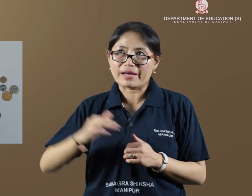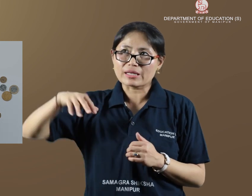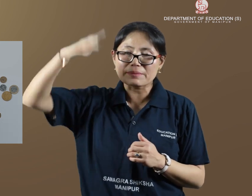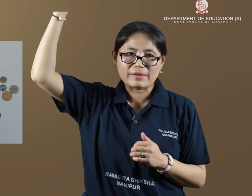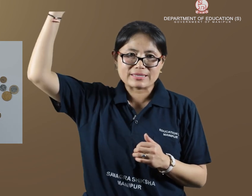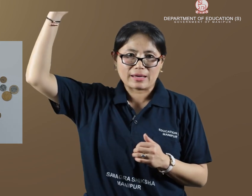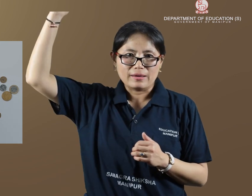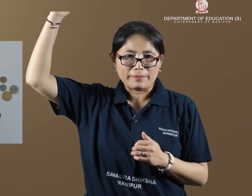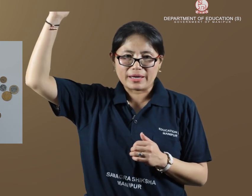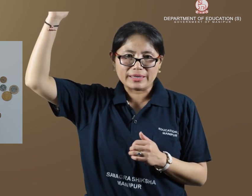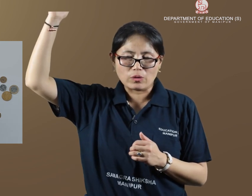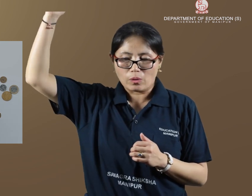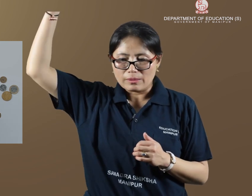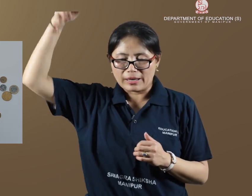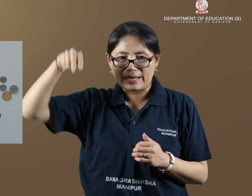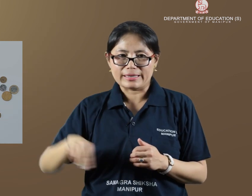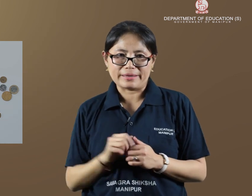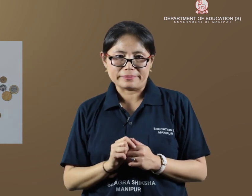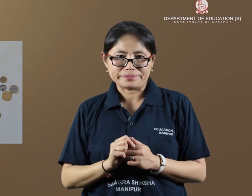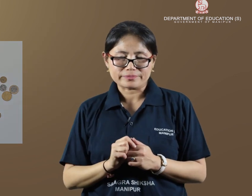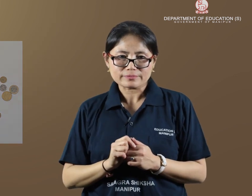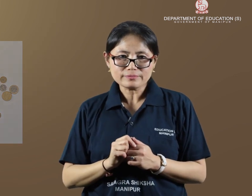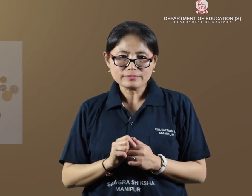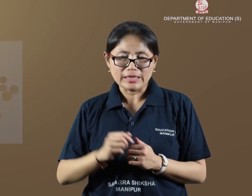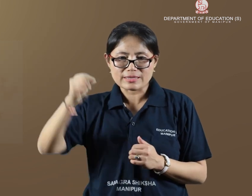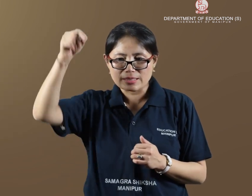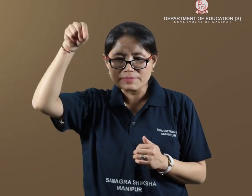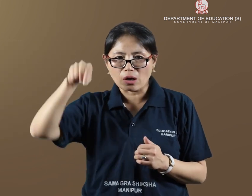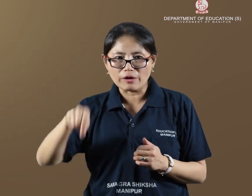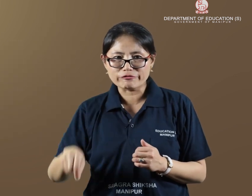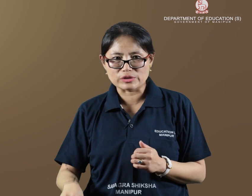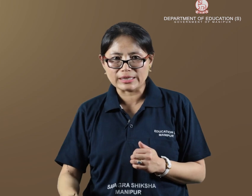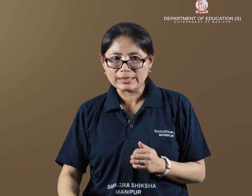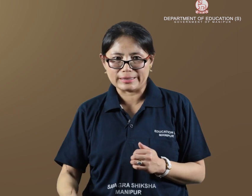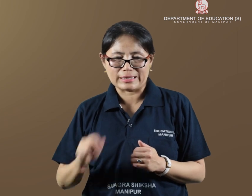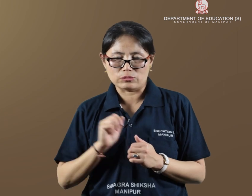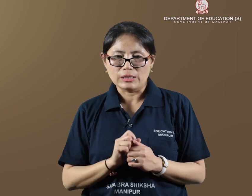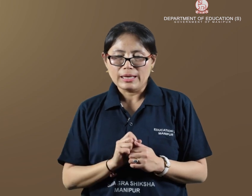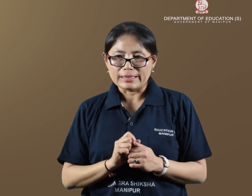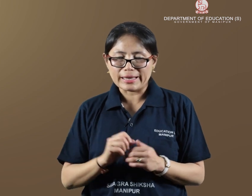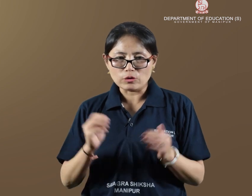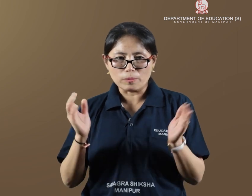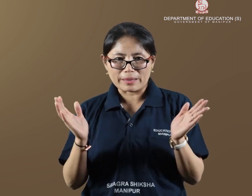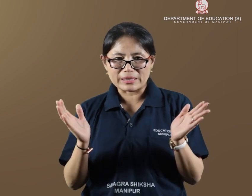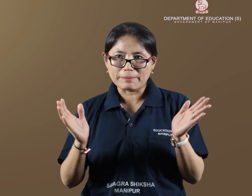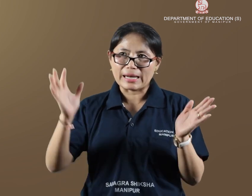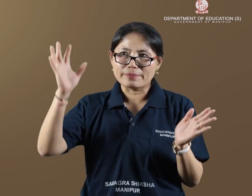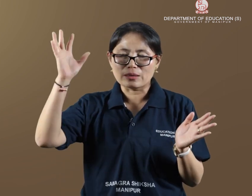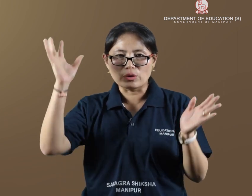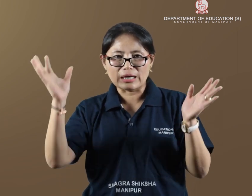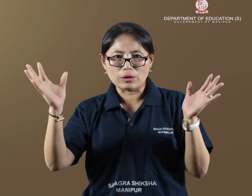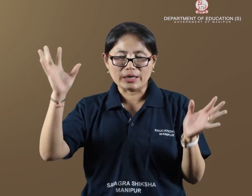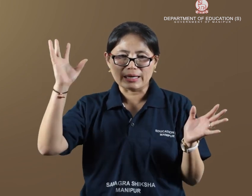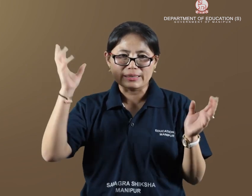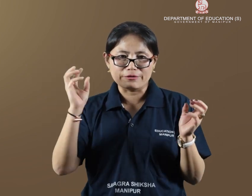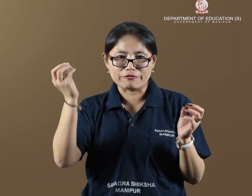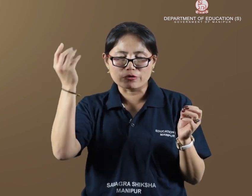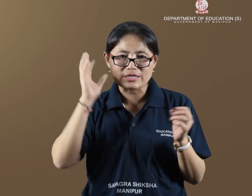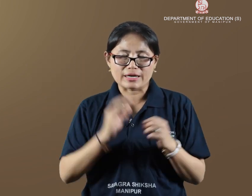khat kim ma se pai khati ko makha tar it slips off to the ground then upan bi the paliba unawana then fruits kar ka